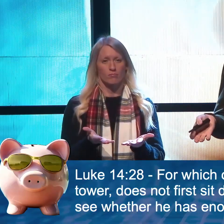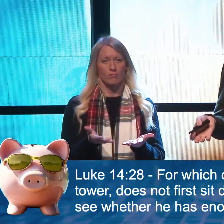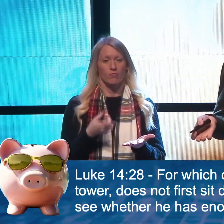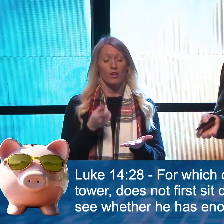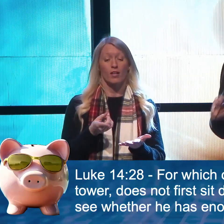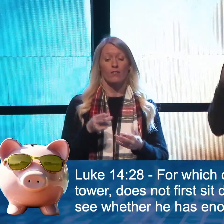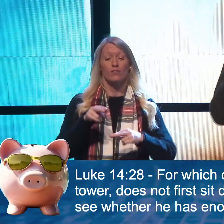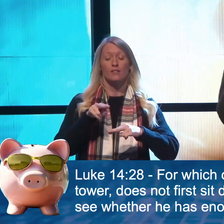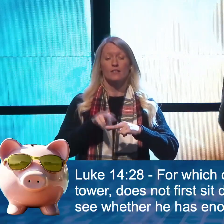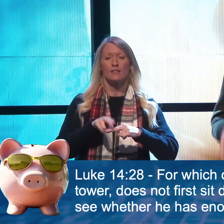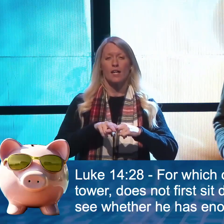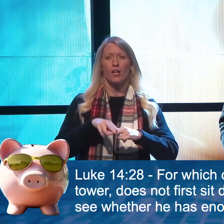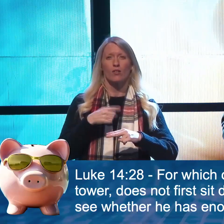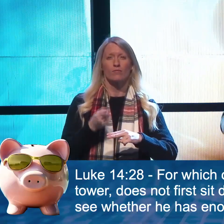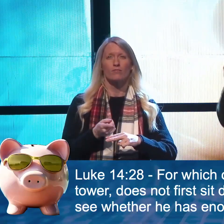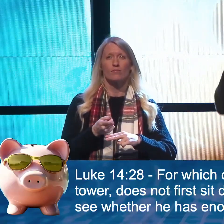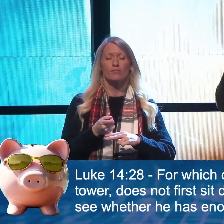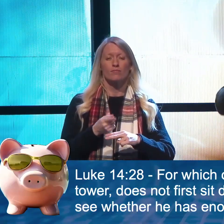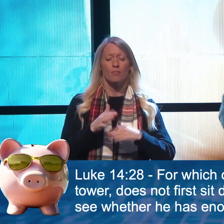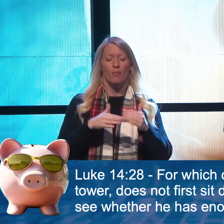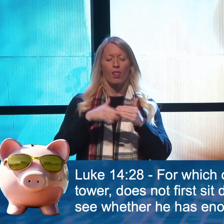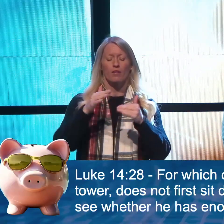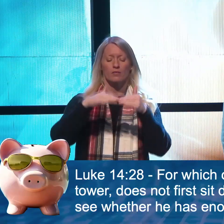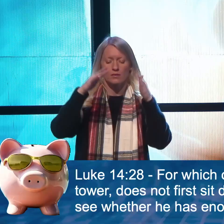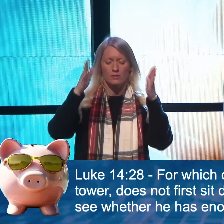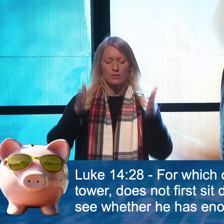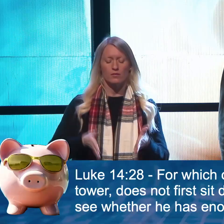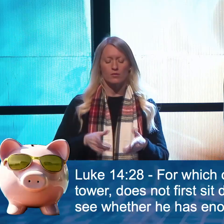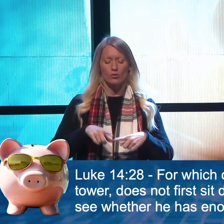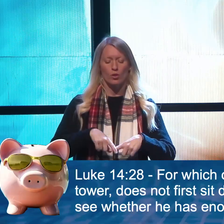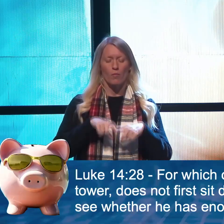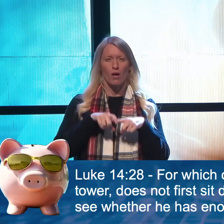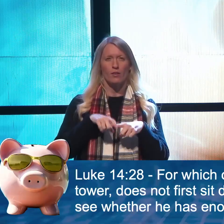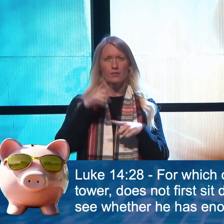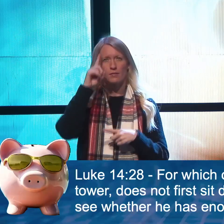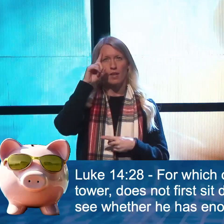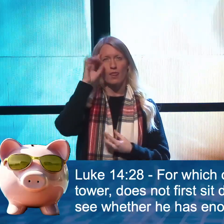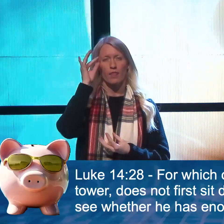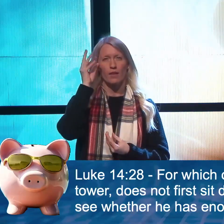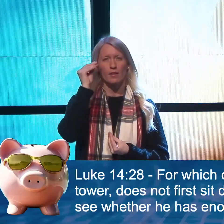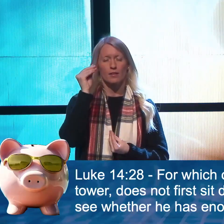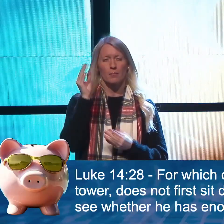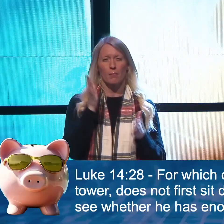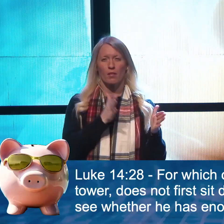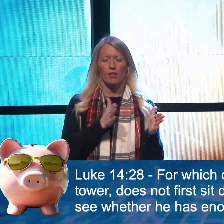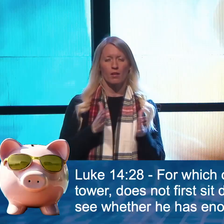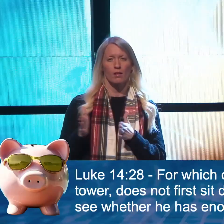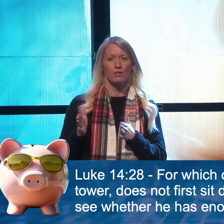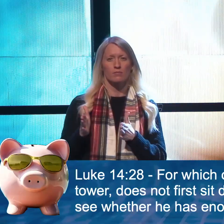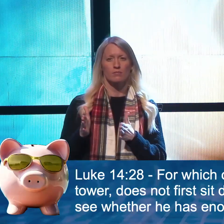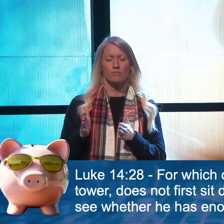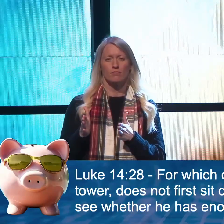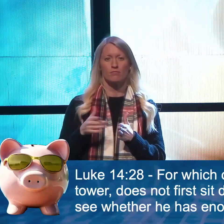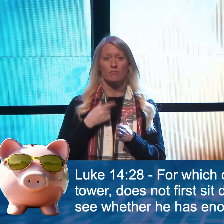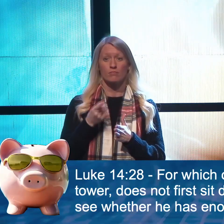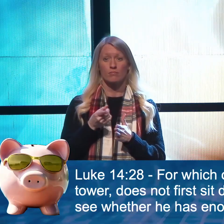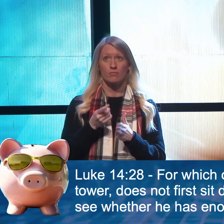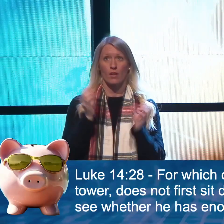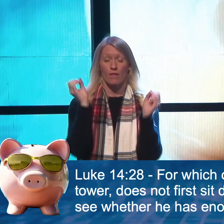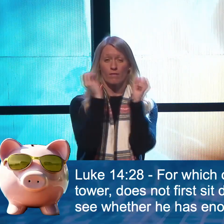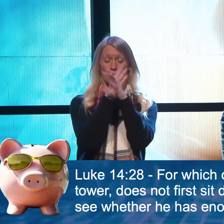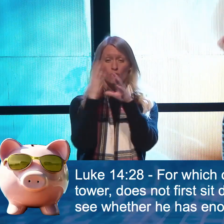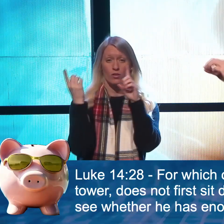build a tower, if that's your intention, you're going to pause and think through it, right? Now, here's what I want you to understand. Vision will lead